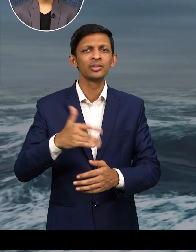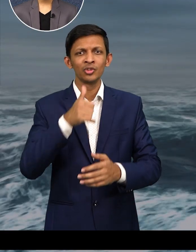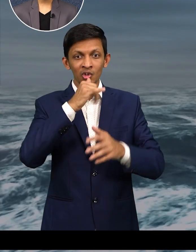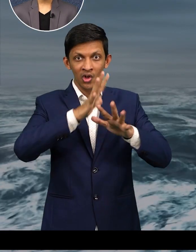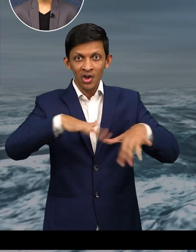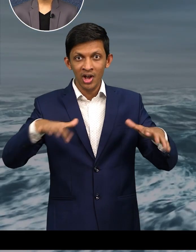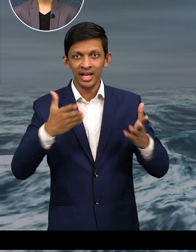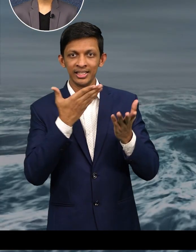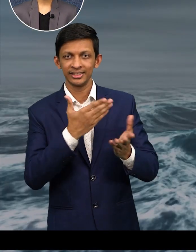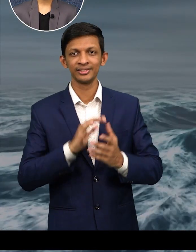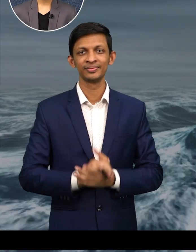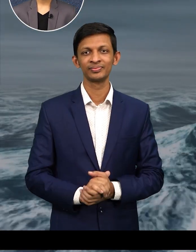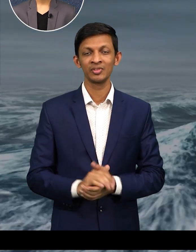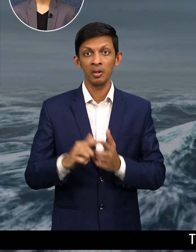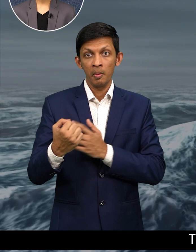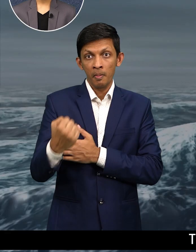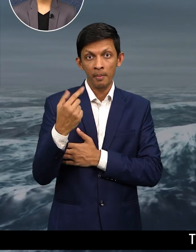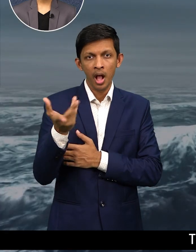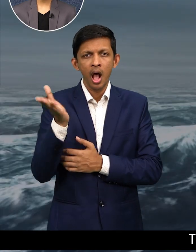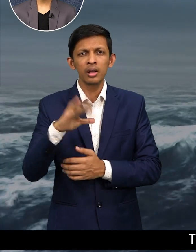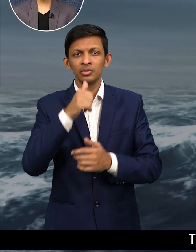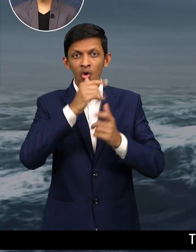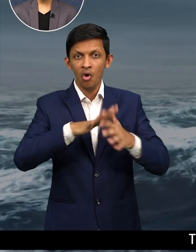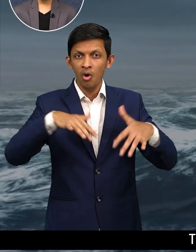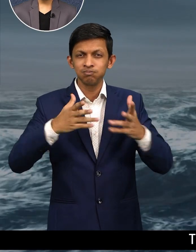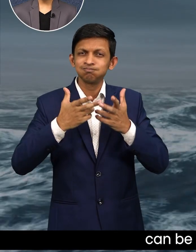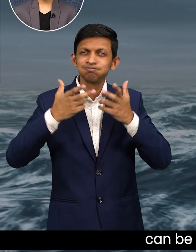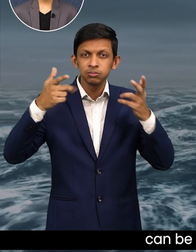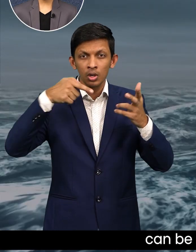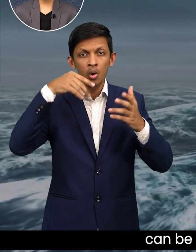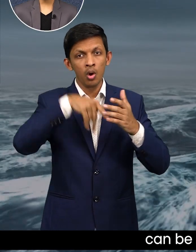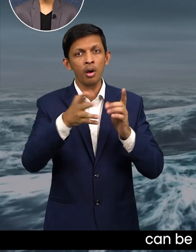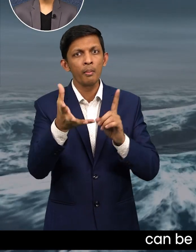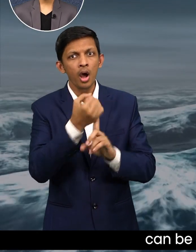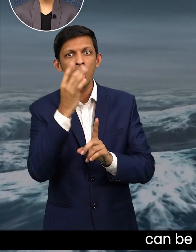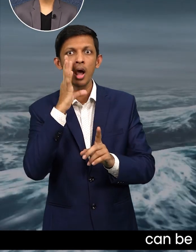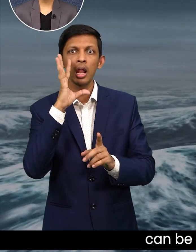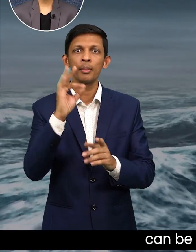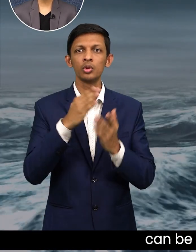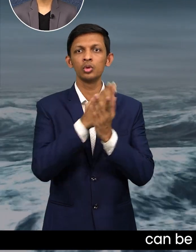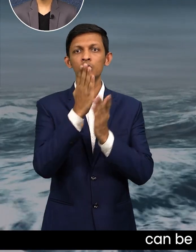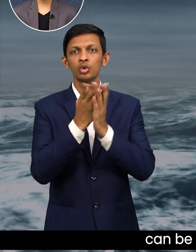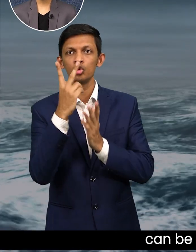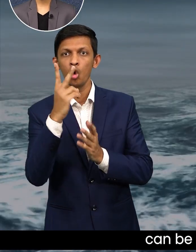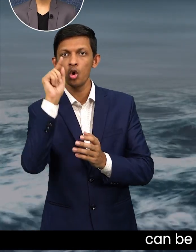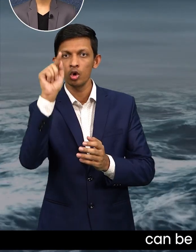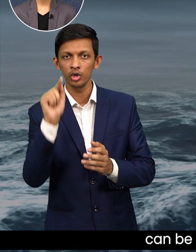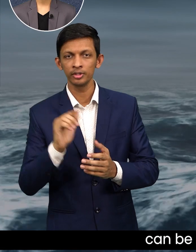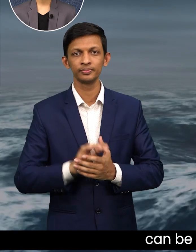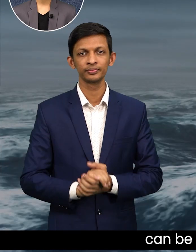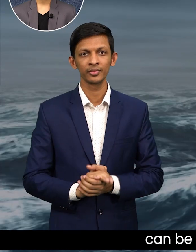Energy from sea. The energy from the sea can be obtained mainly in two forms: